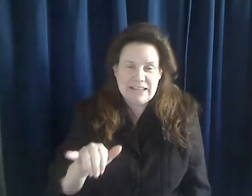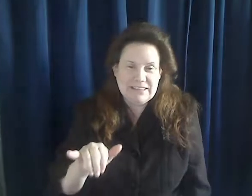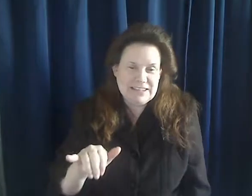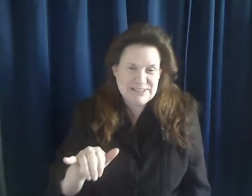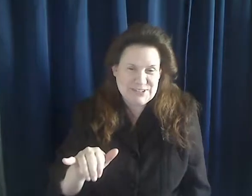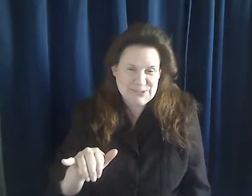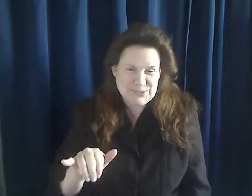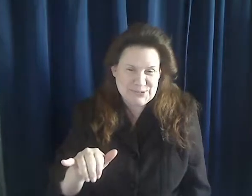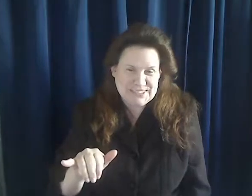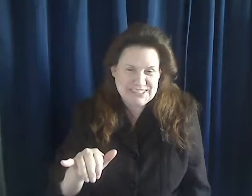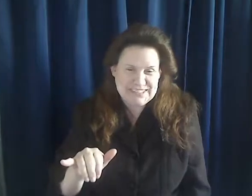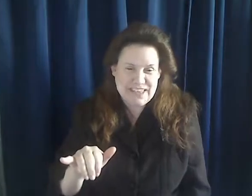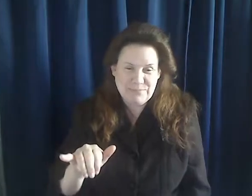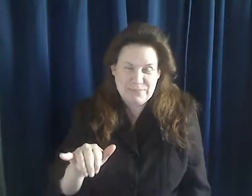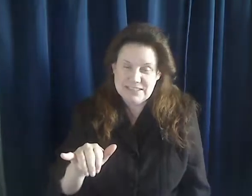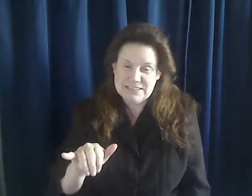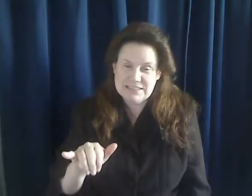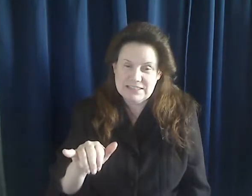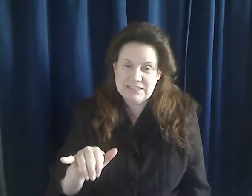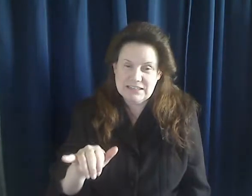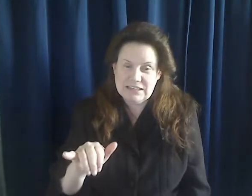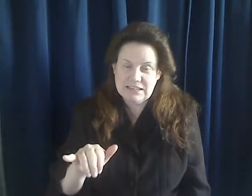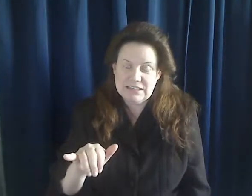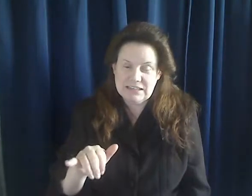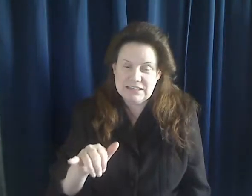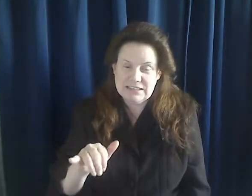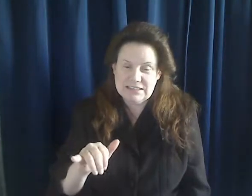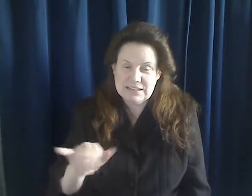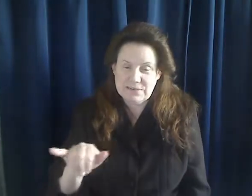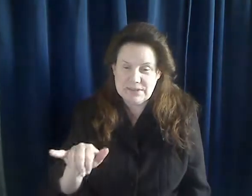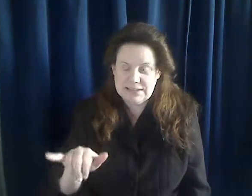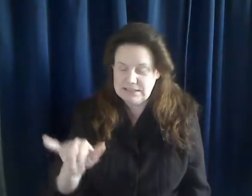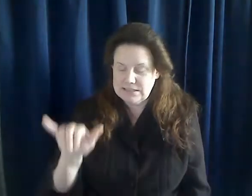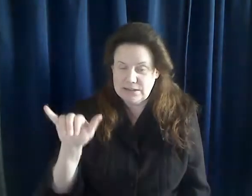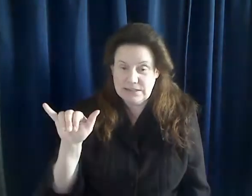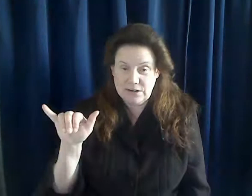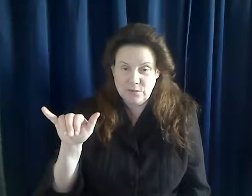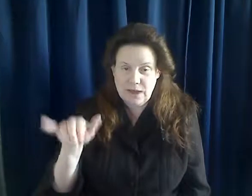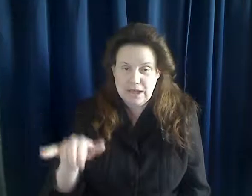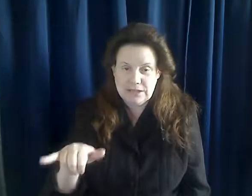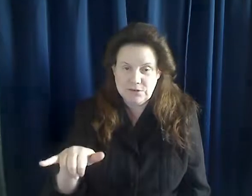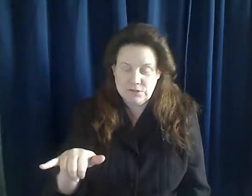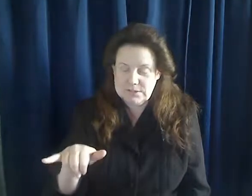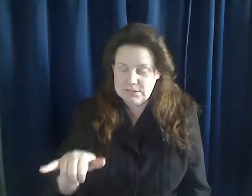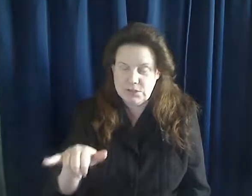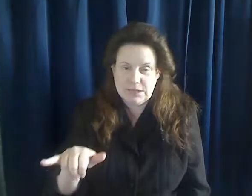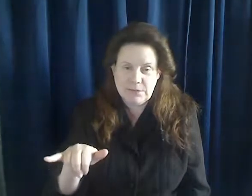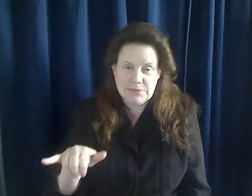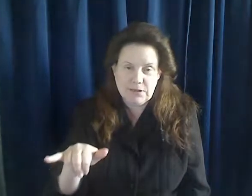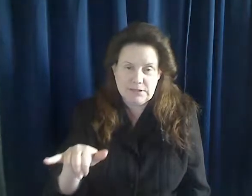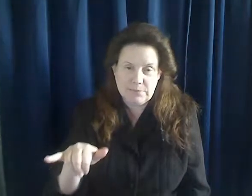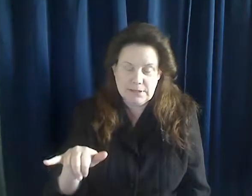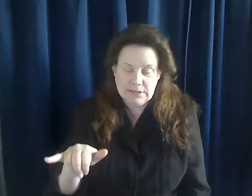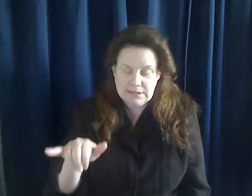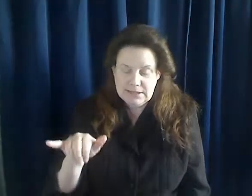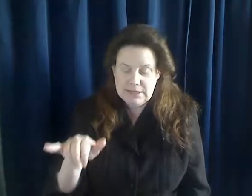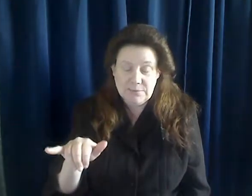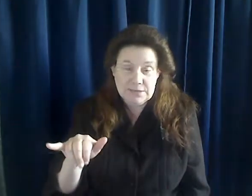sign that is used that means several things. It's the letter Y, and you just shake it up and down a little bit. It